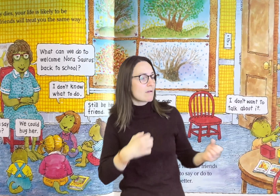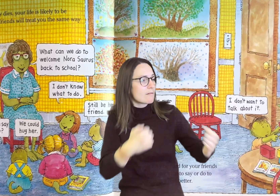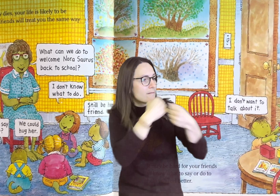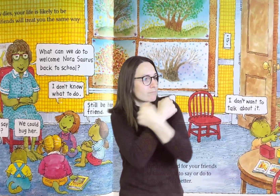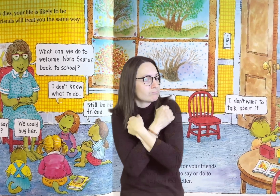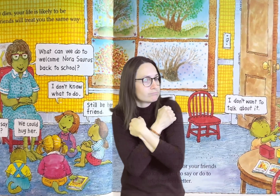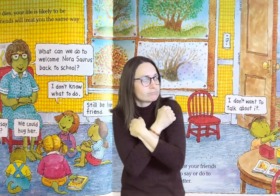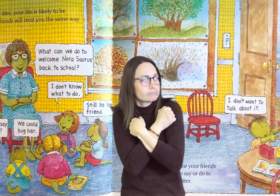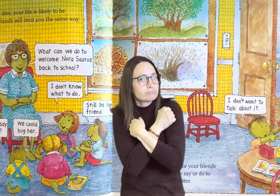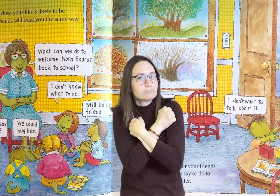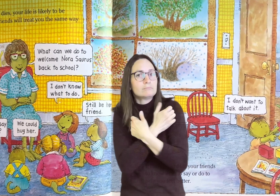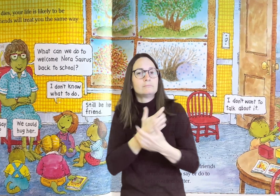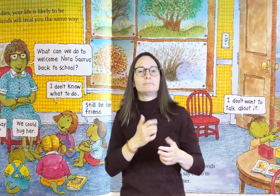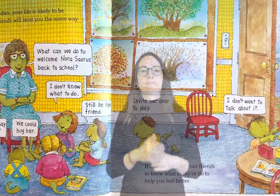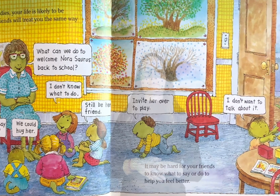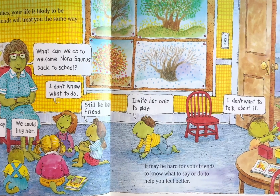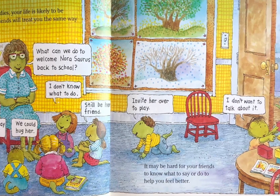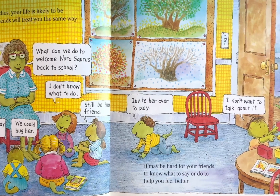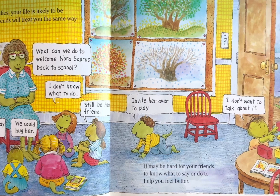We could hug her.